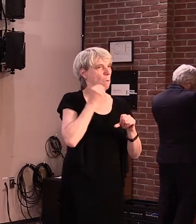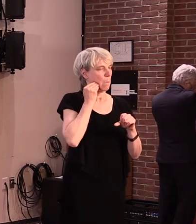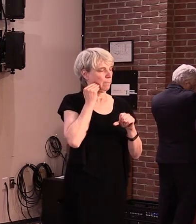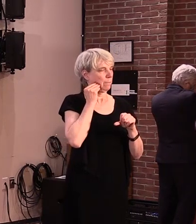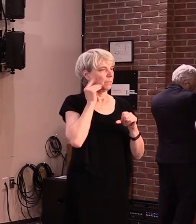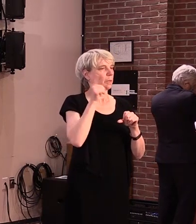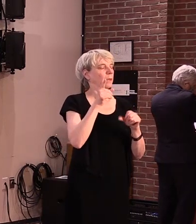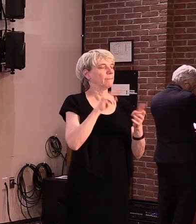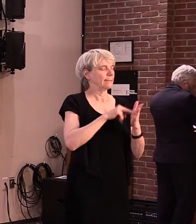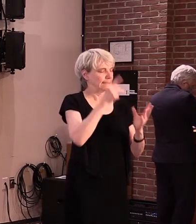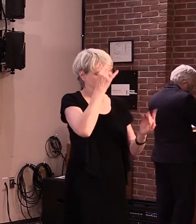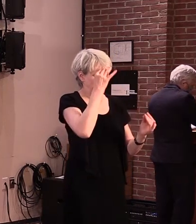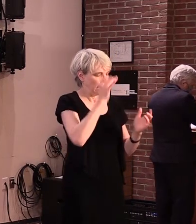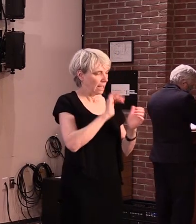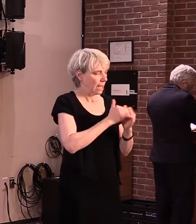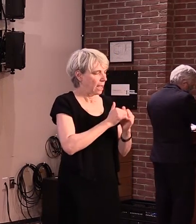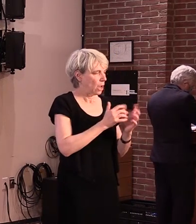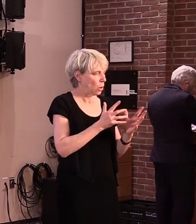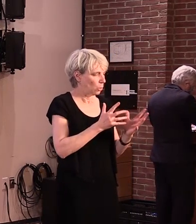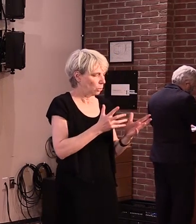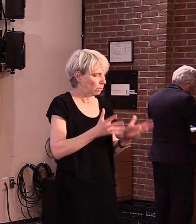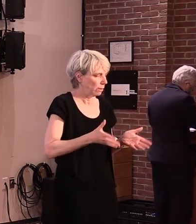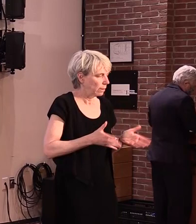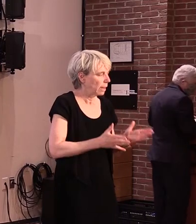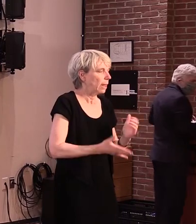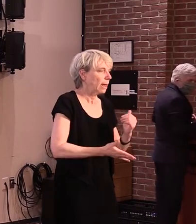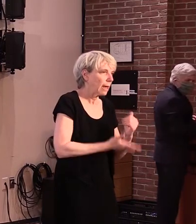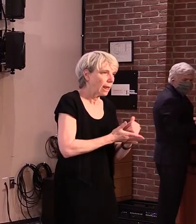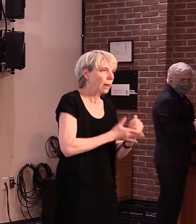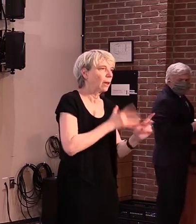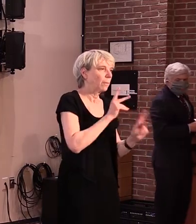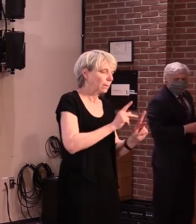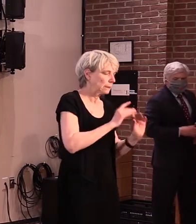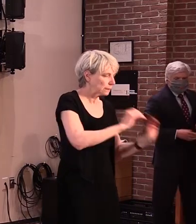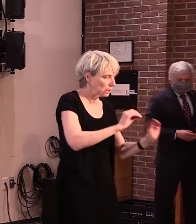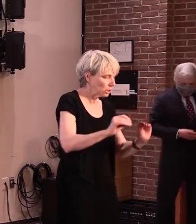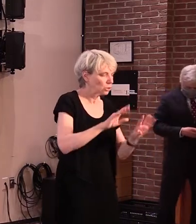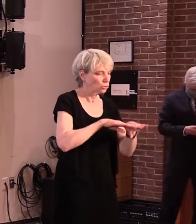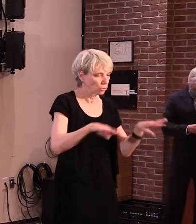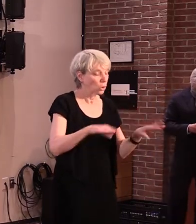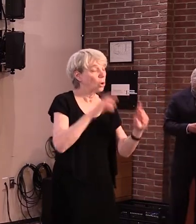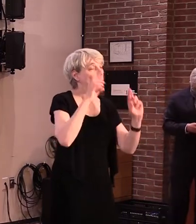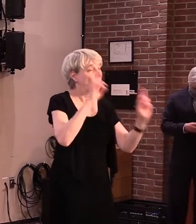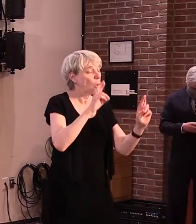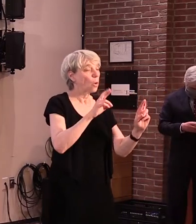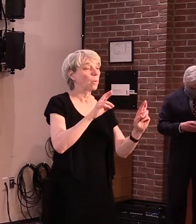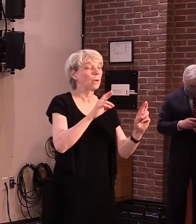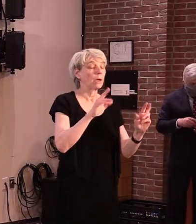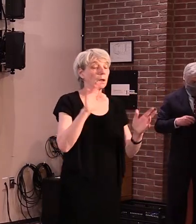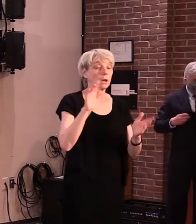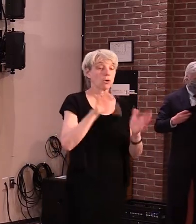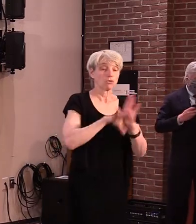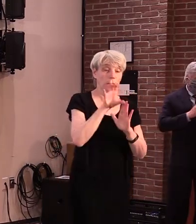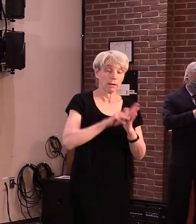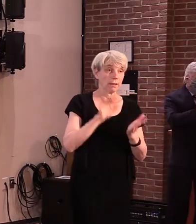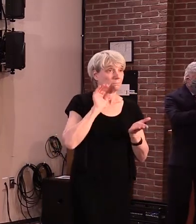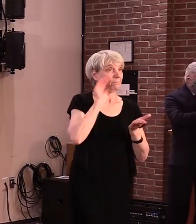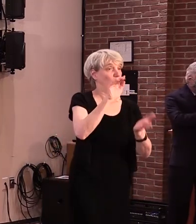necessarily creating or promoting curriculum, but we're helping to build the infrastructure so the schools can share that curriculum more